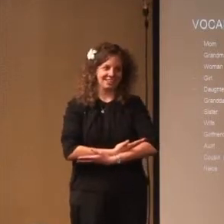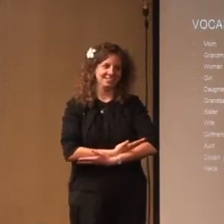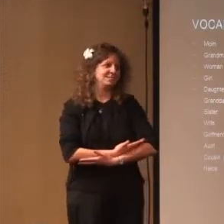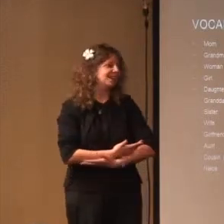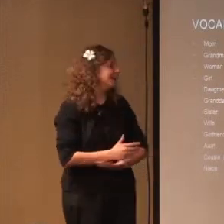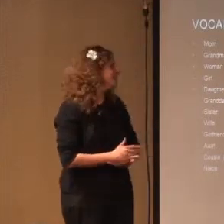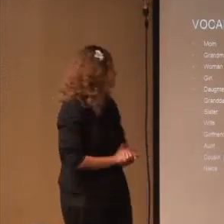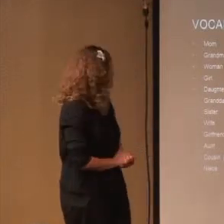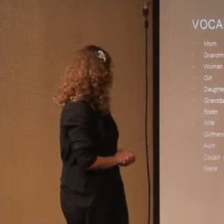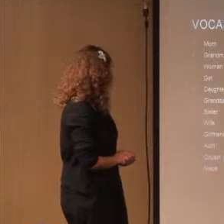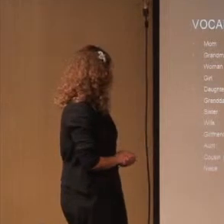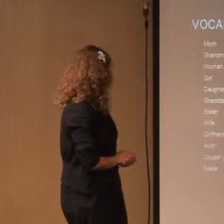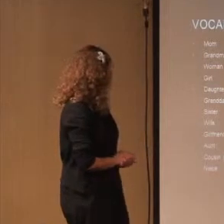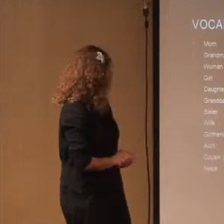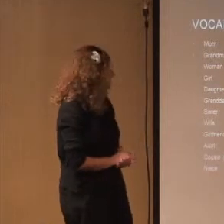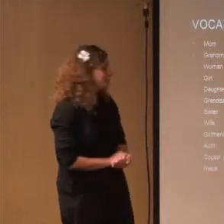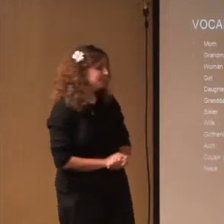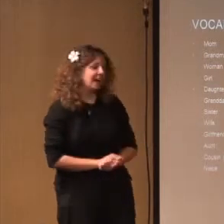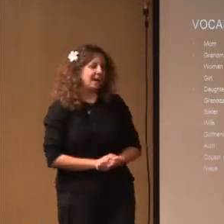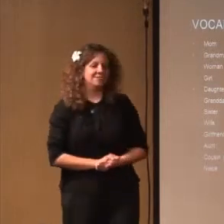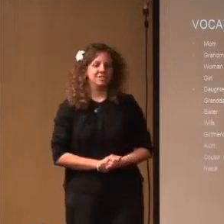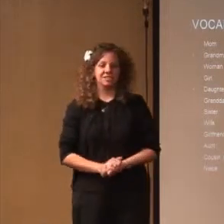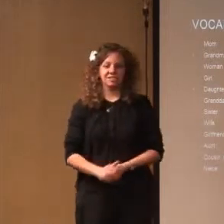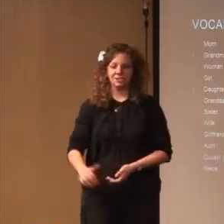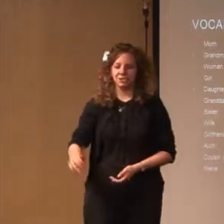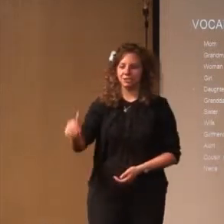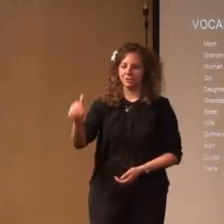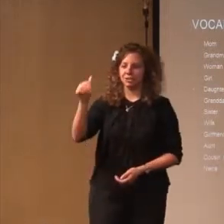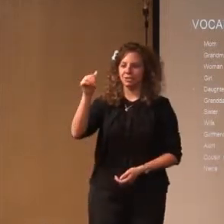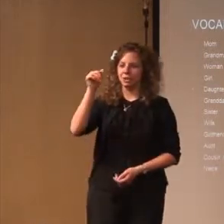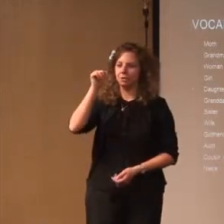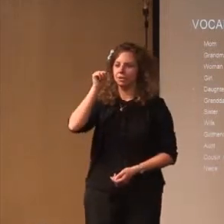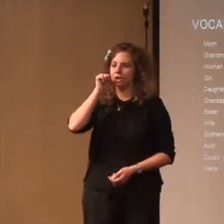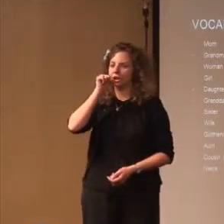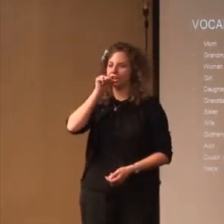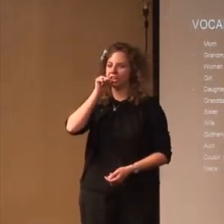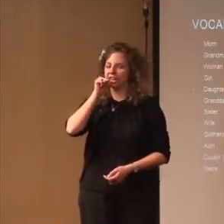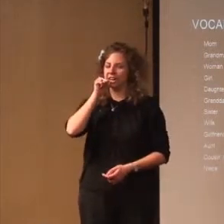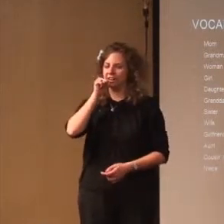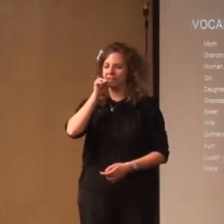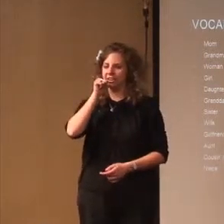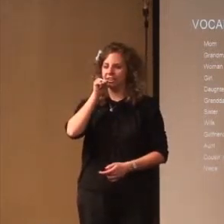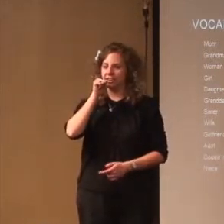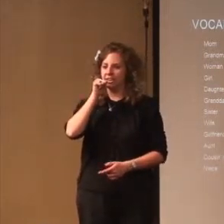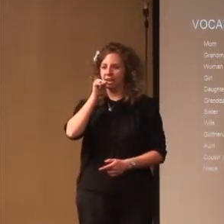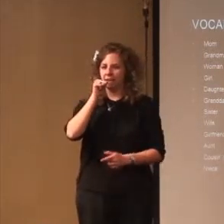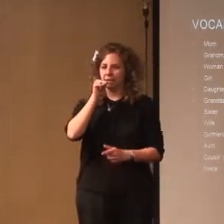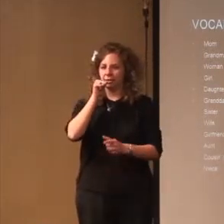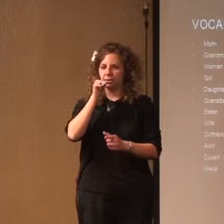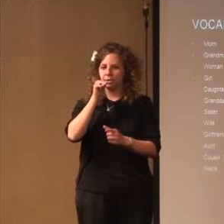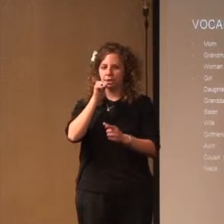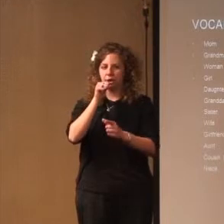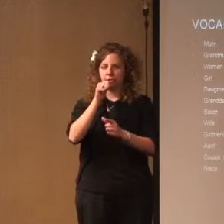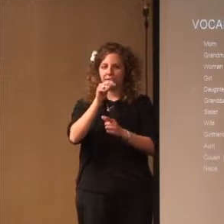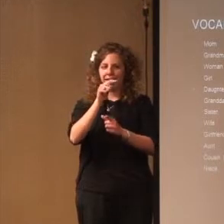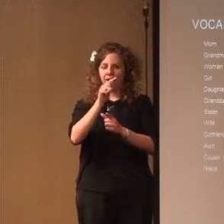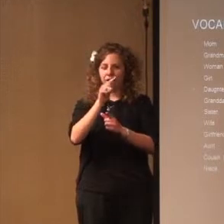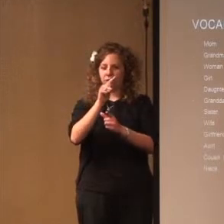Awesome, okay? And next we have sister. So we're going to start with girl here. And you're going to go to L's